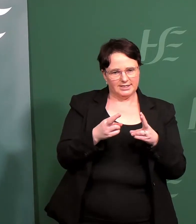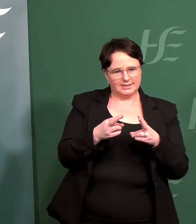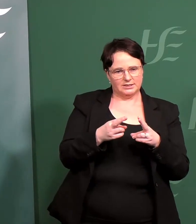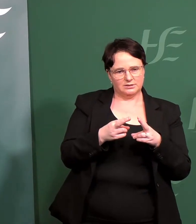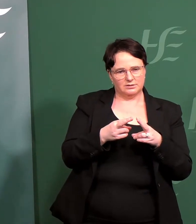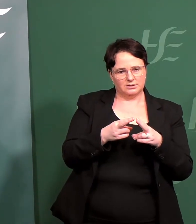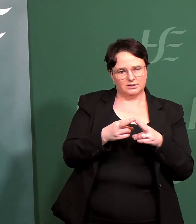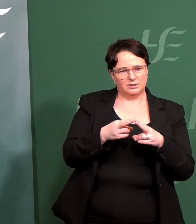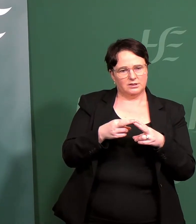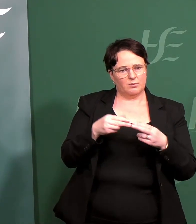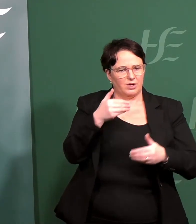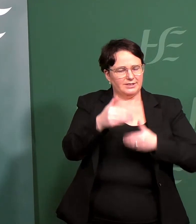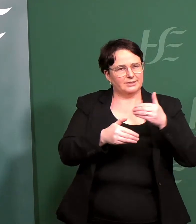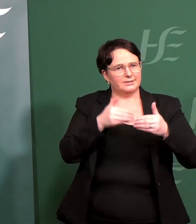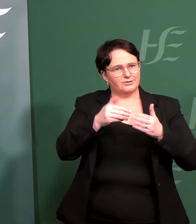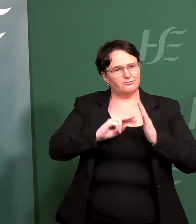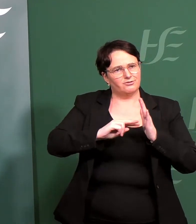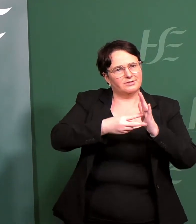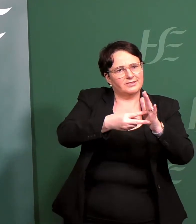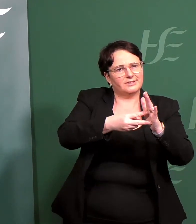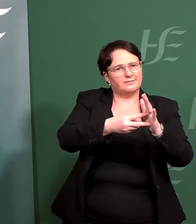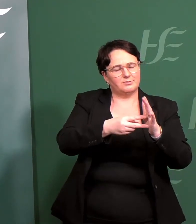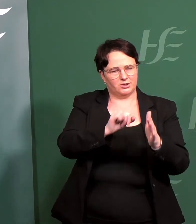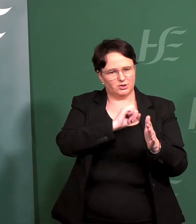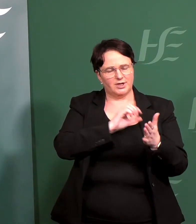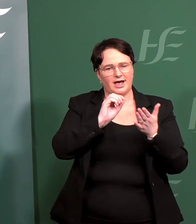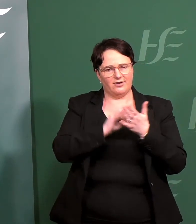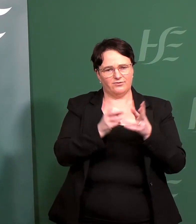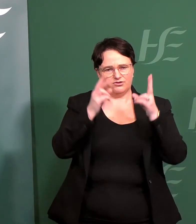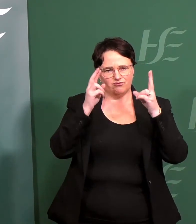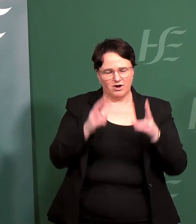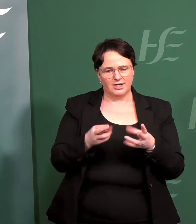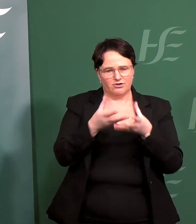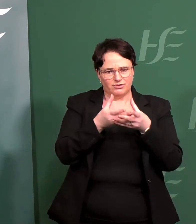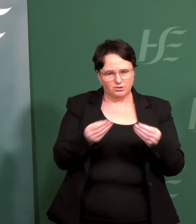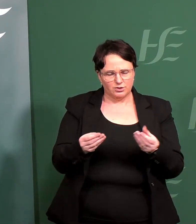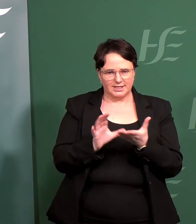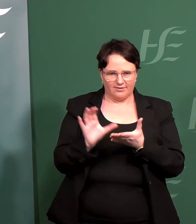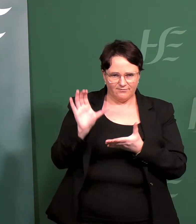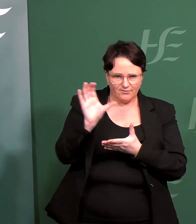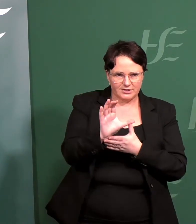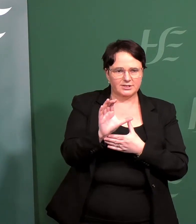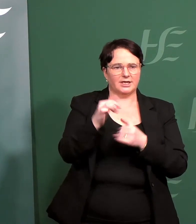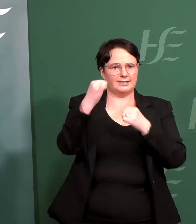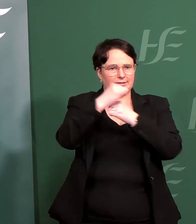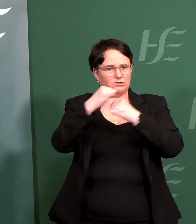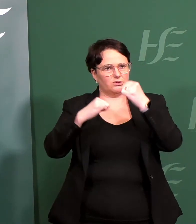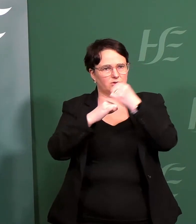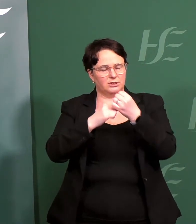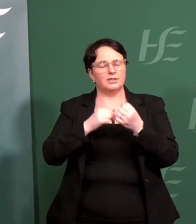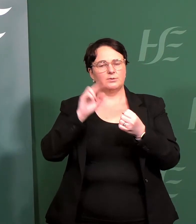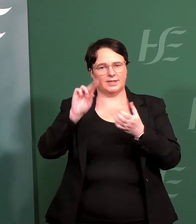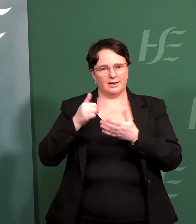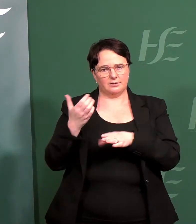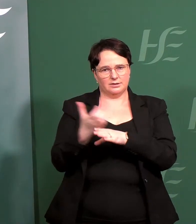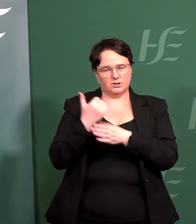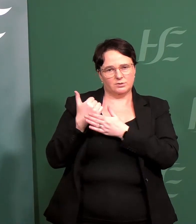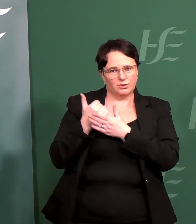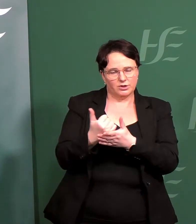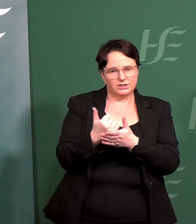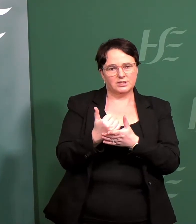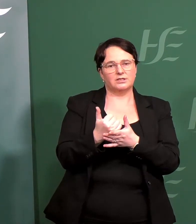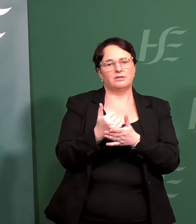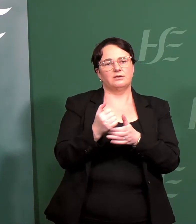terms of giving us a scalable infrastructure and resourcing and funding to support testing and tracing, public